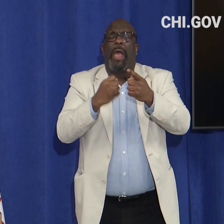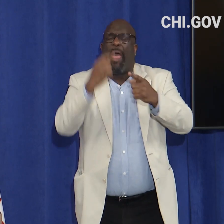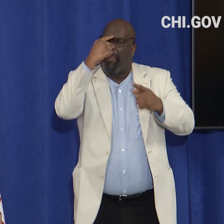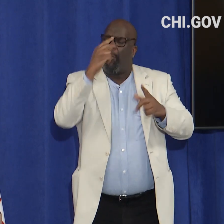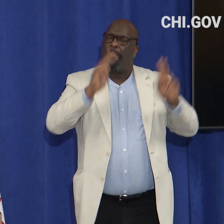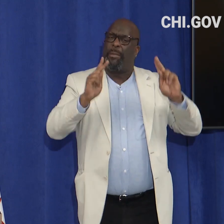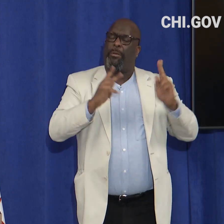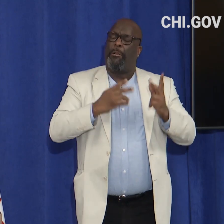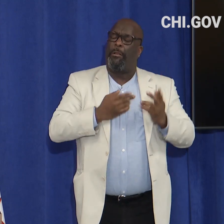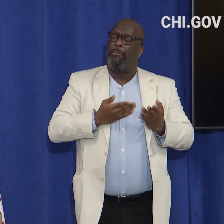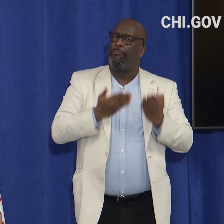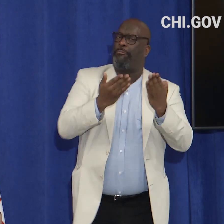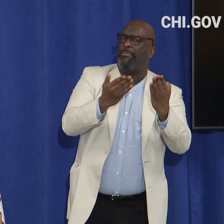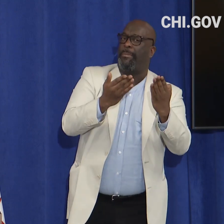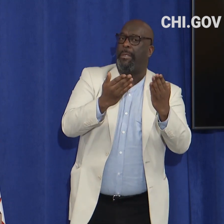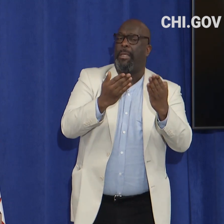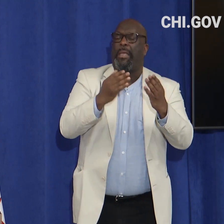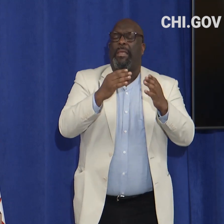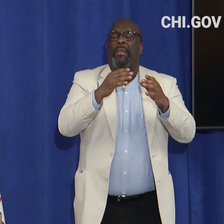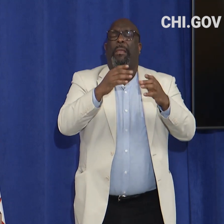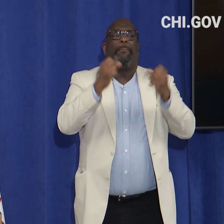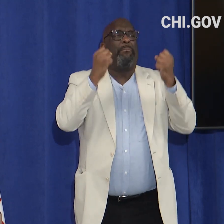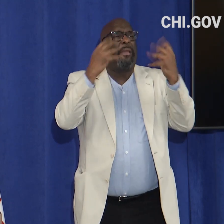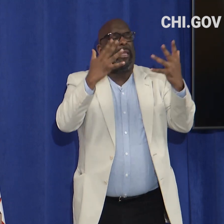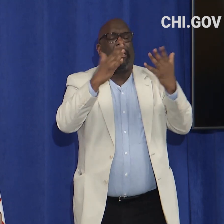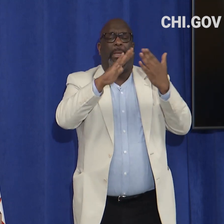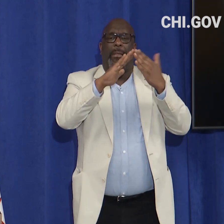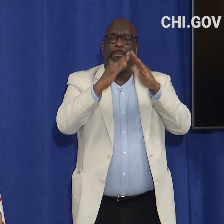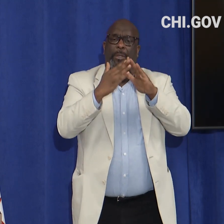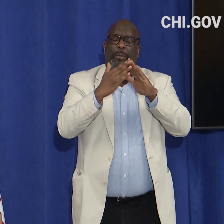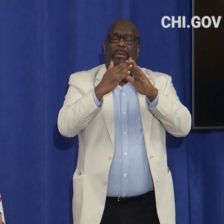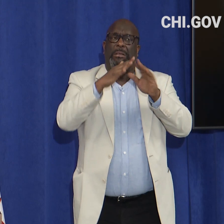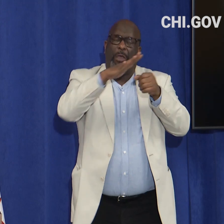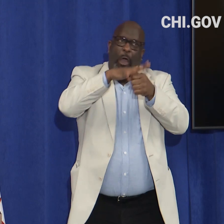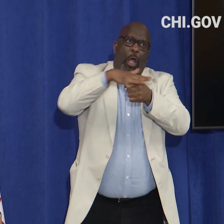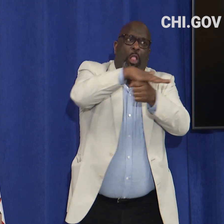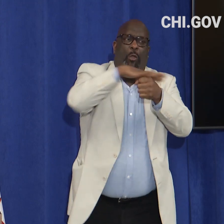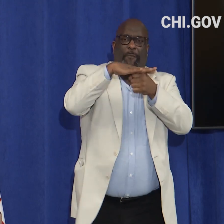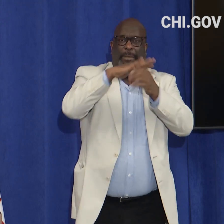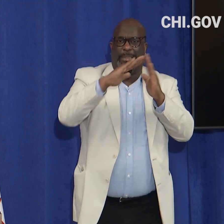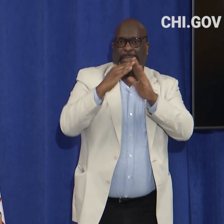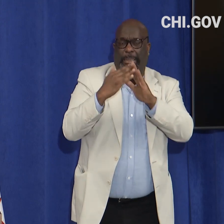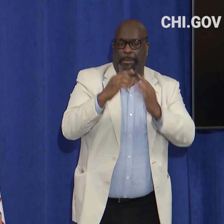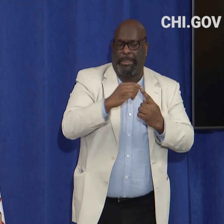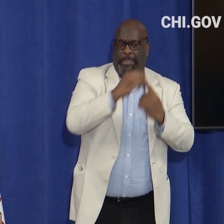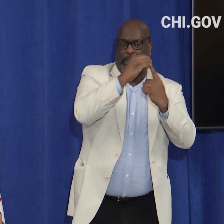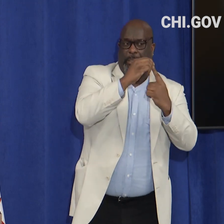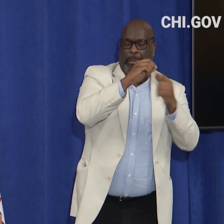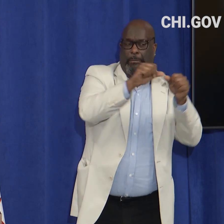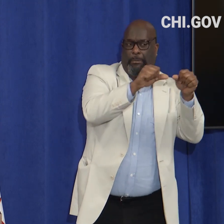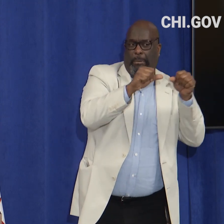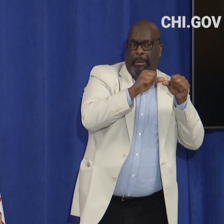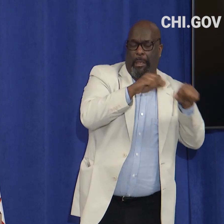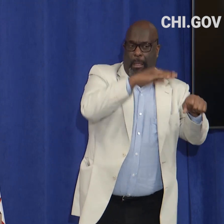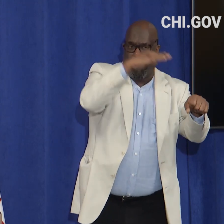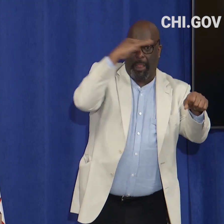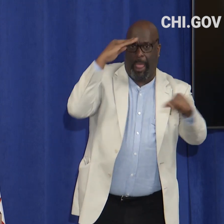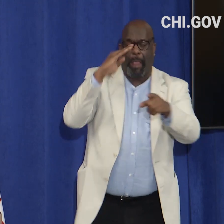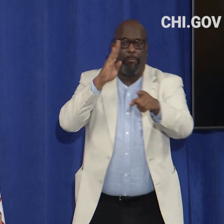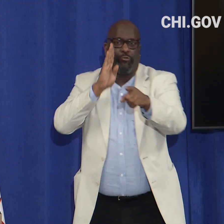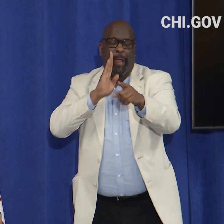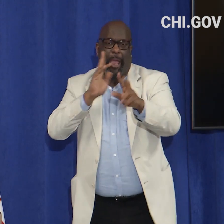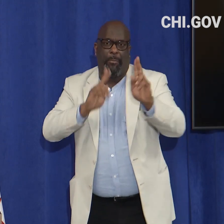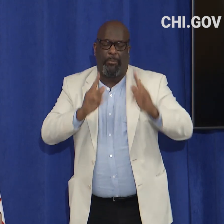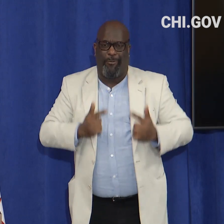in too many communities across our city, particularly in black and brown Chicago, what they see every day